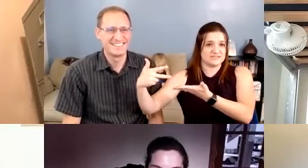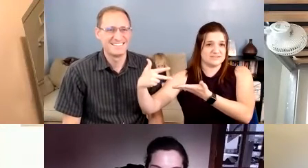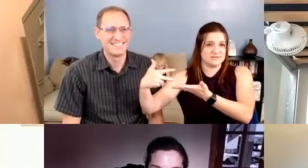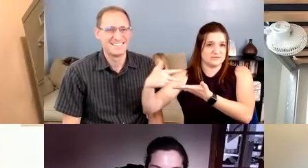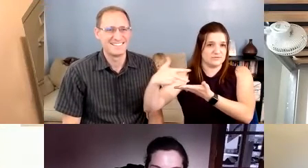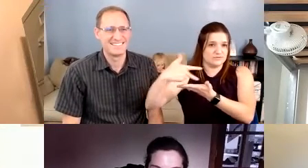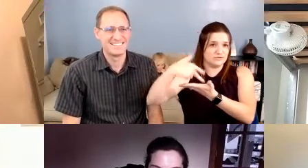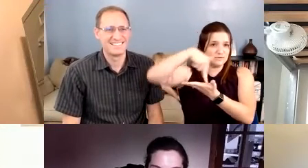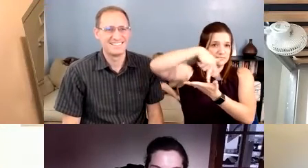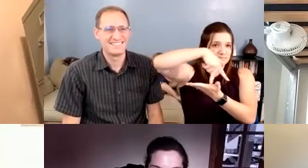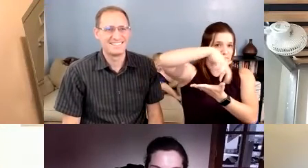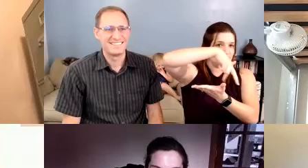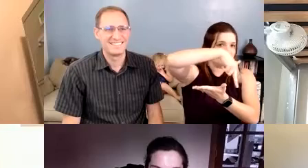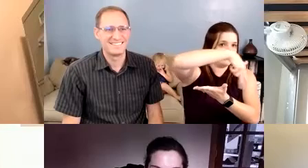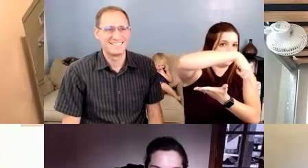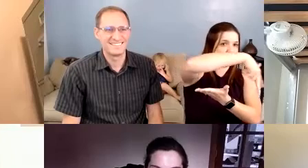Transformers. Whoop.